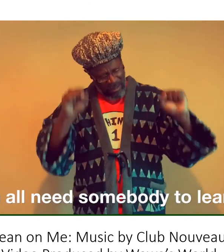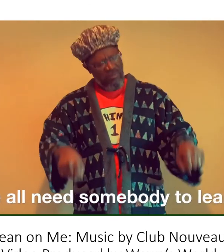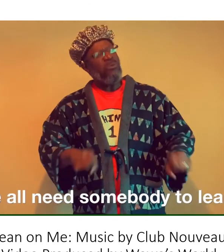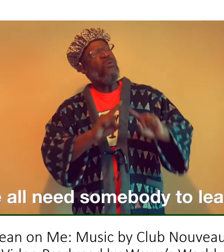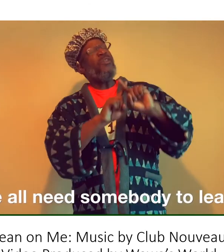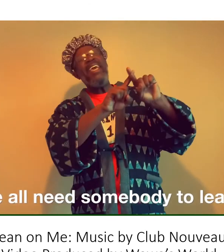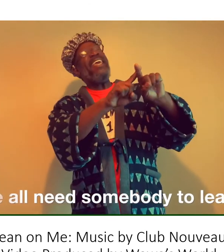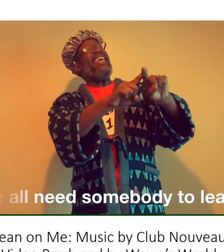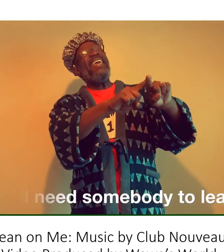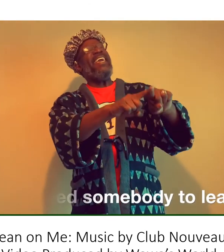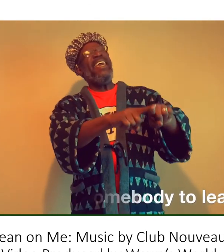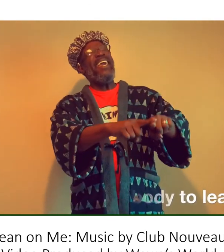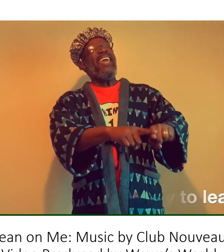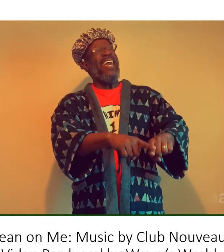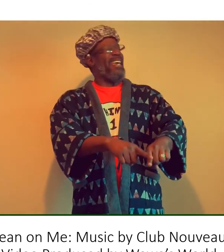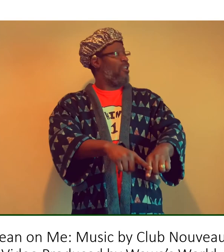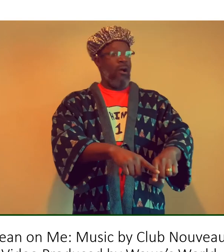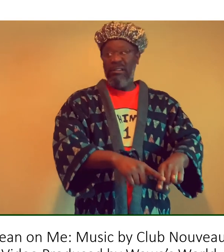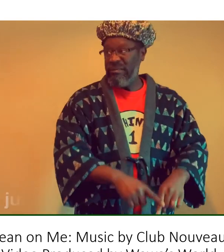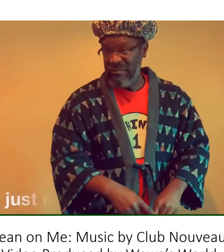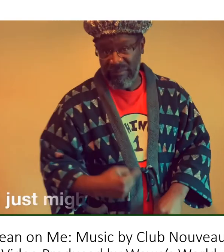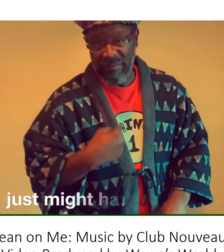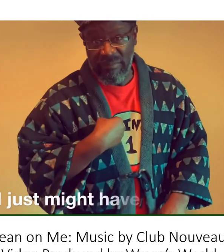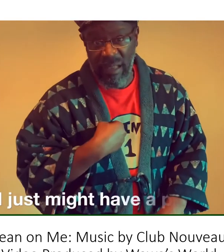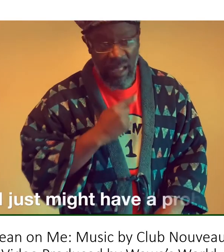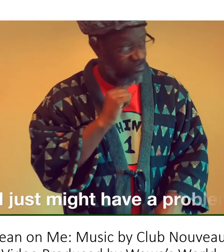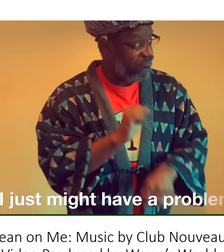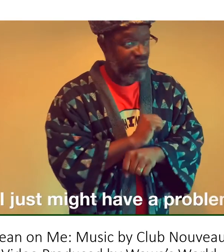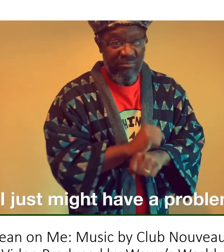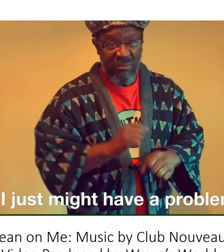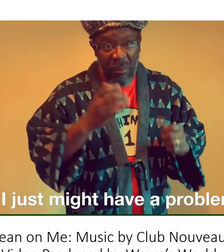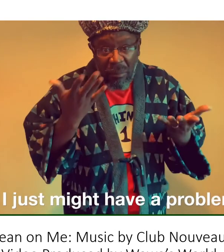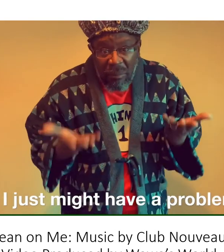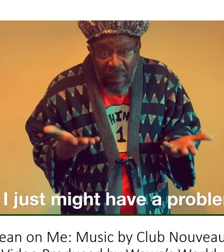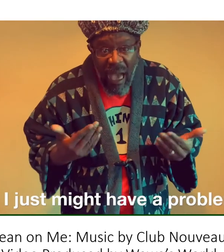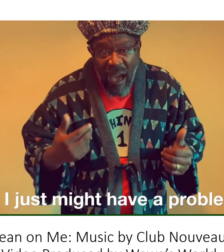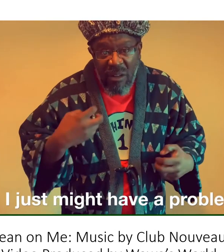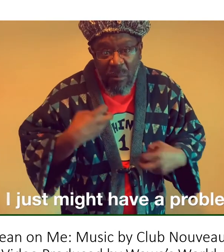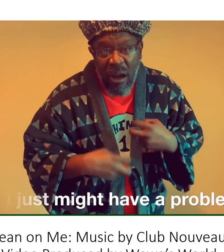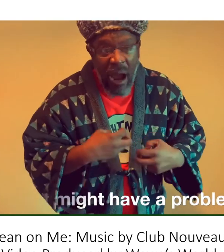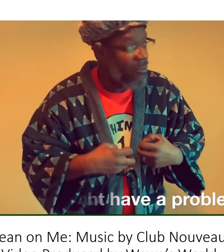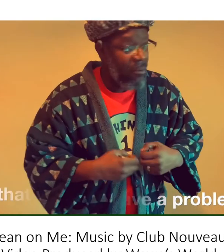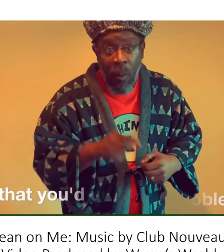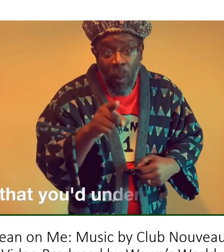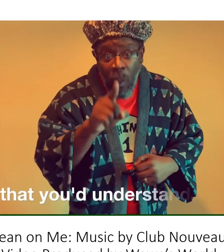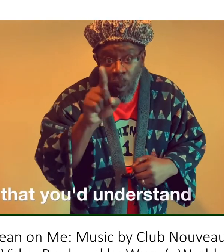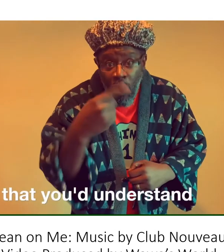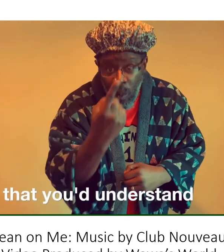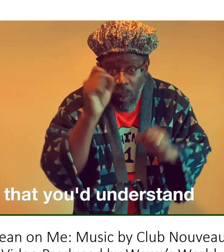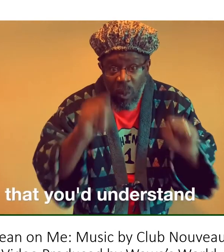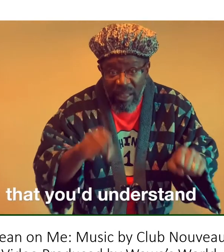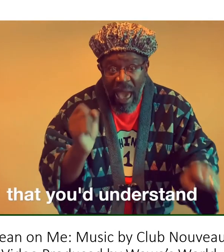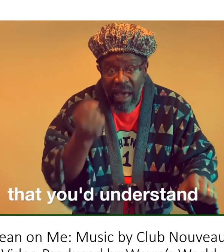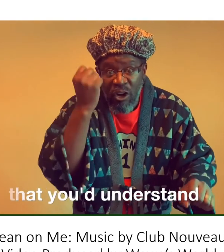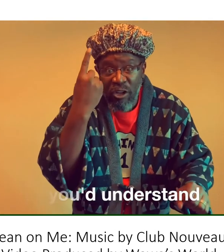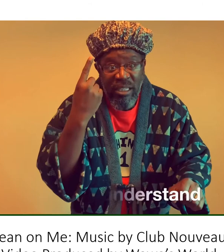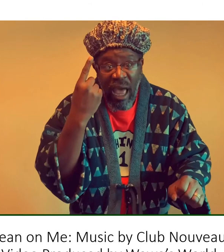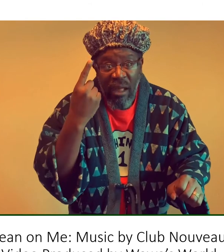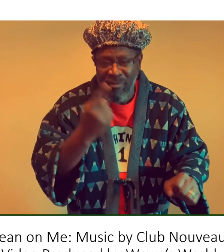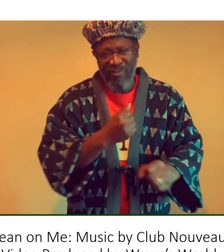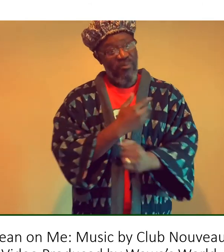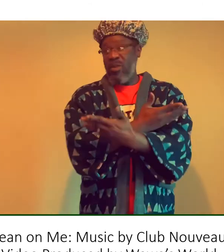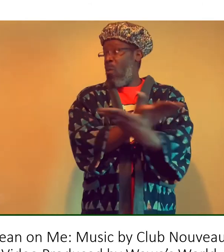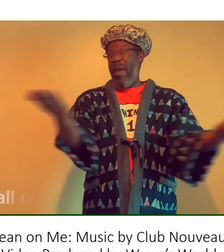to lean on. I just might have a problem that you'll understand.